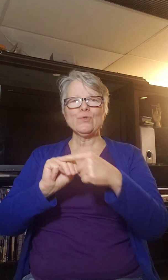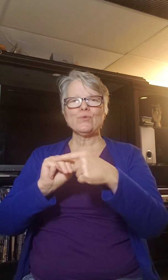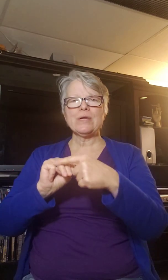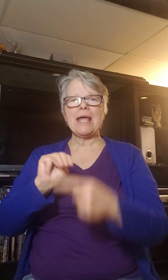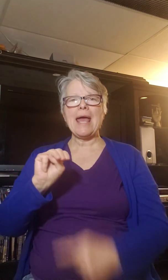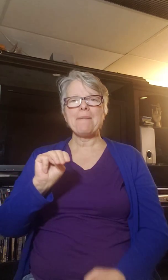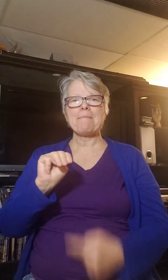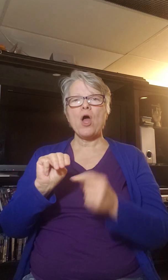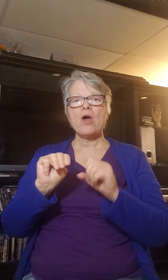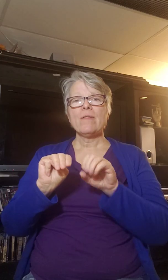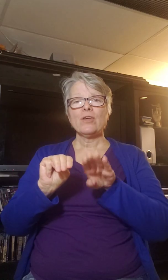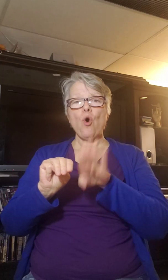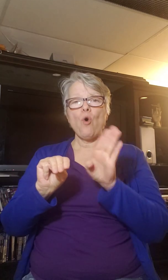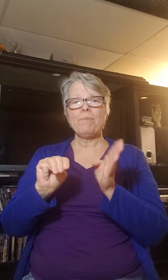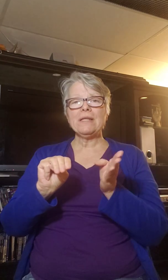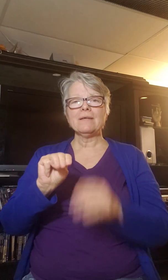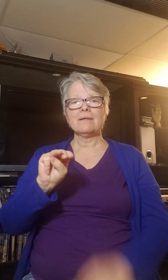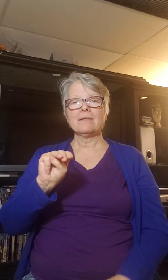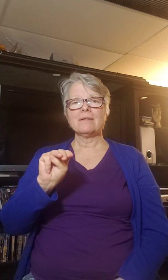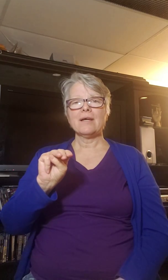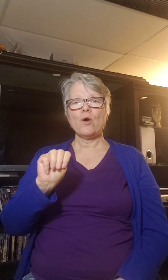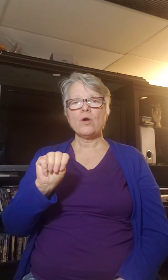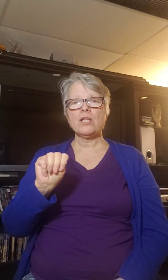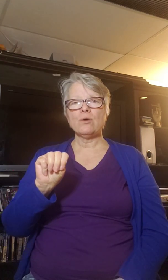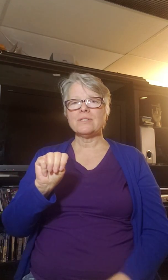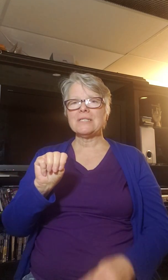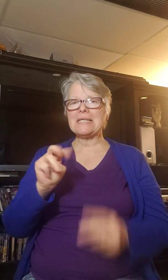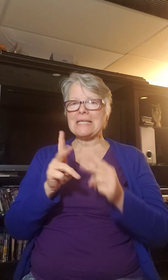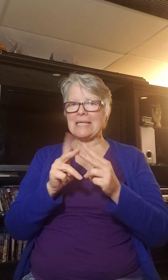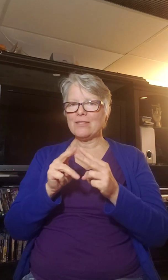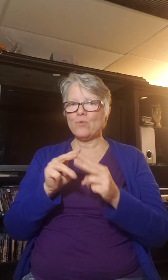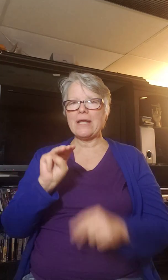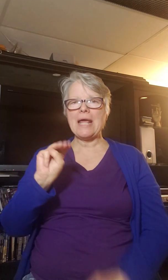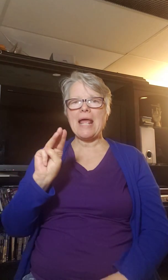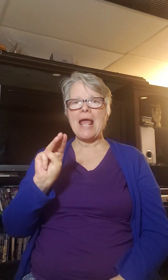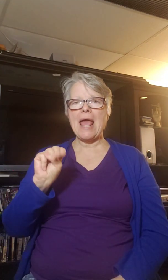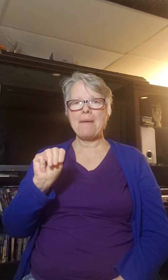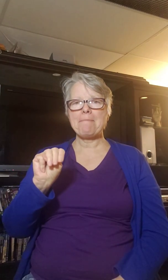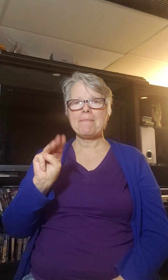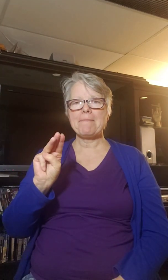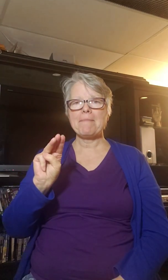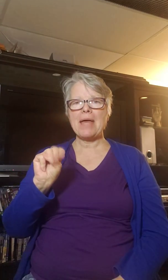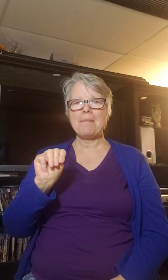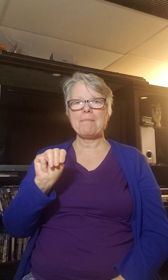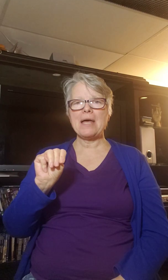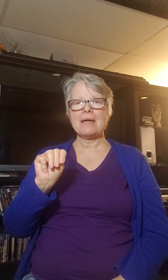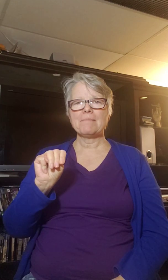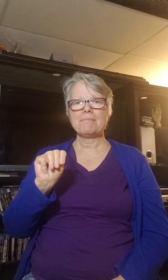3. M. Open or closed. Either one. M. M.